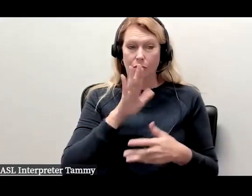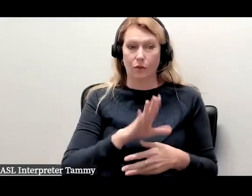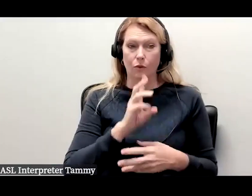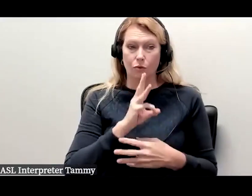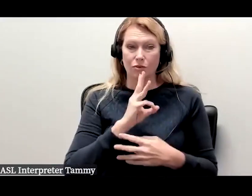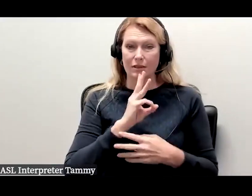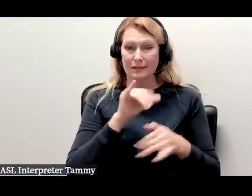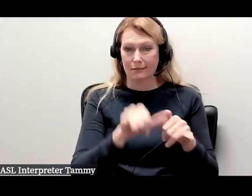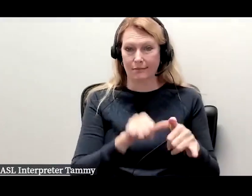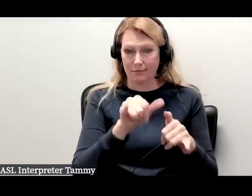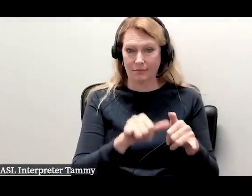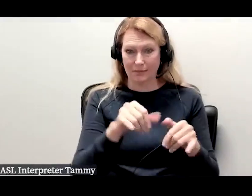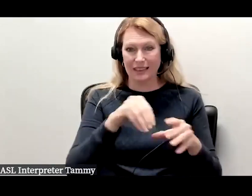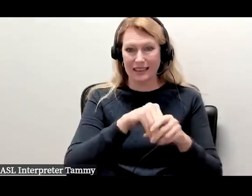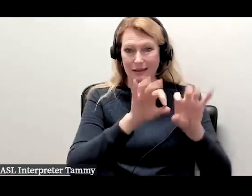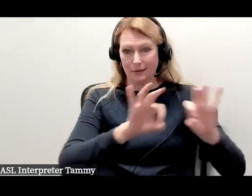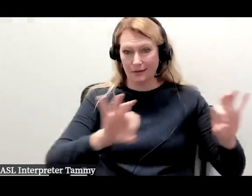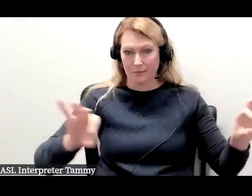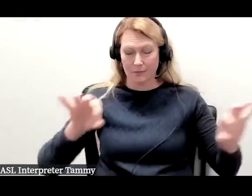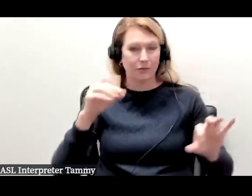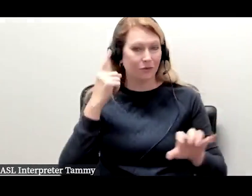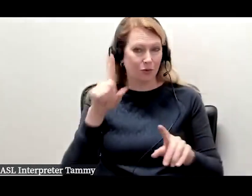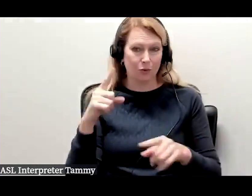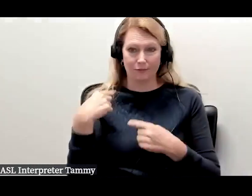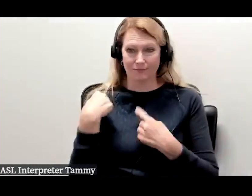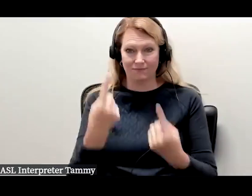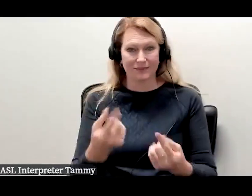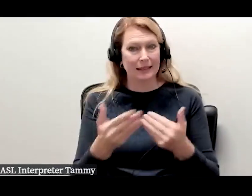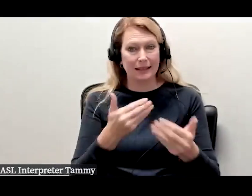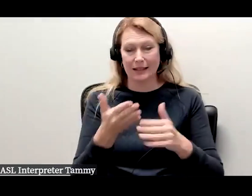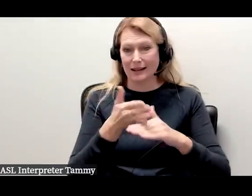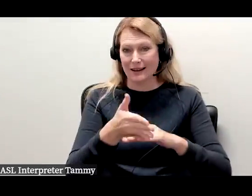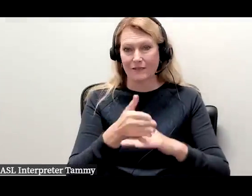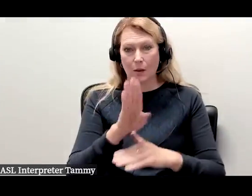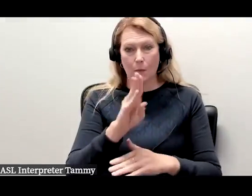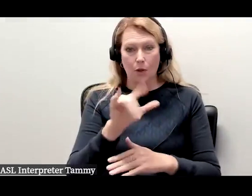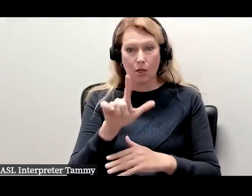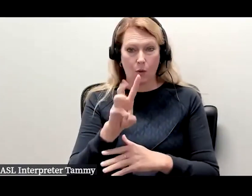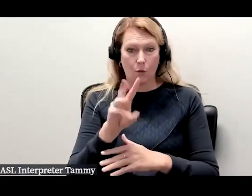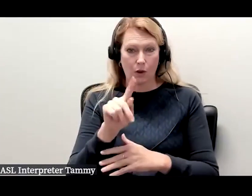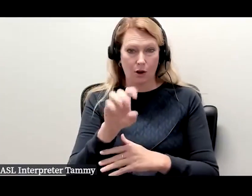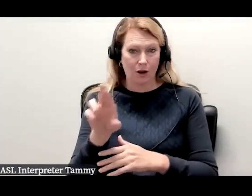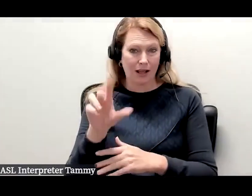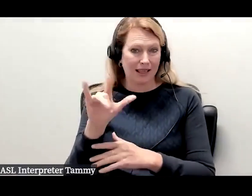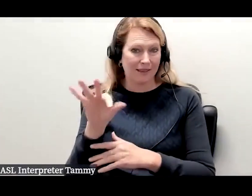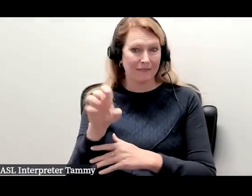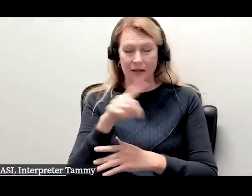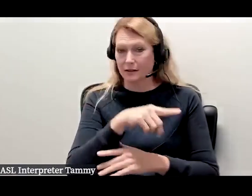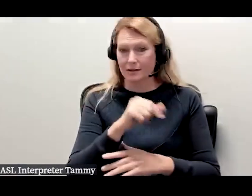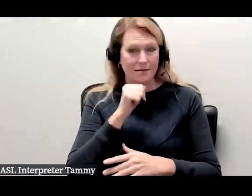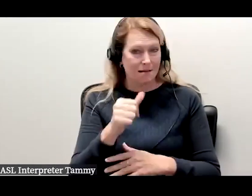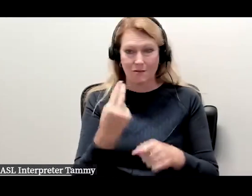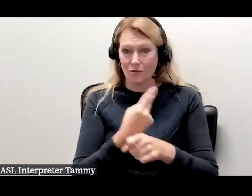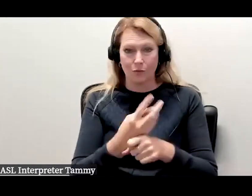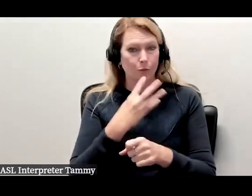been sitting in their pipes for quite some time. Even after the boil water notice was lifted, they weren't using their water system very much.